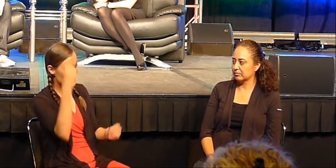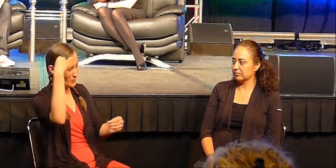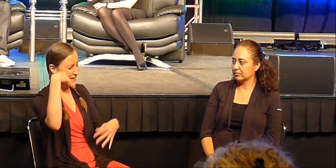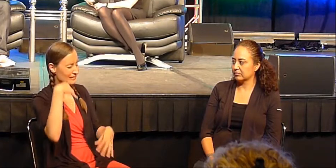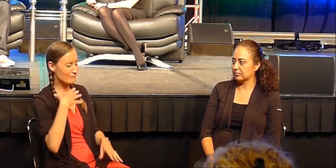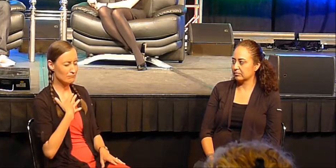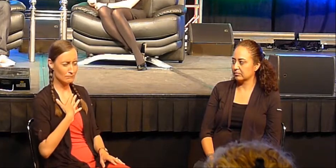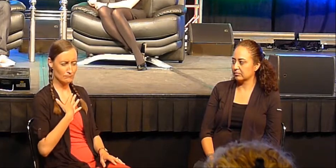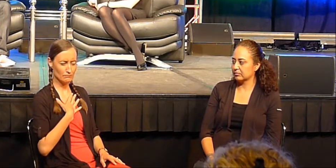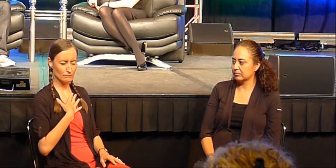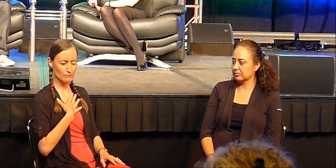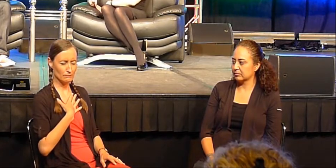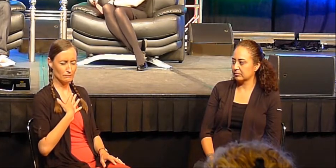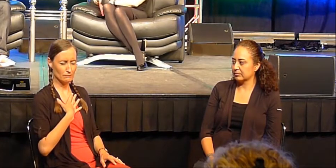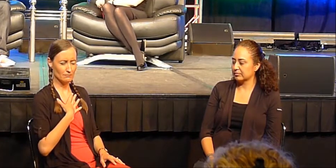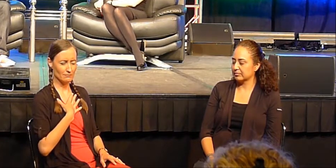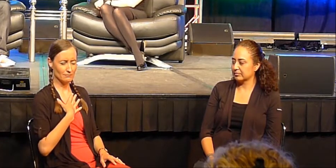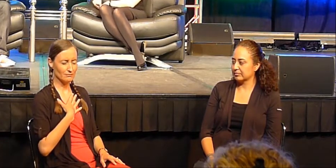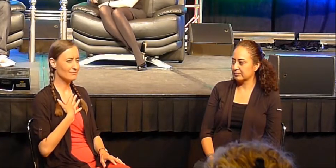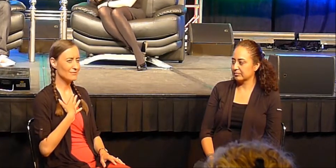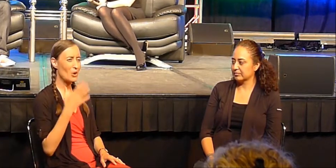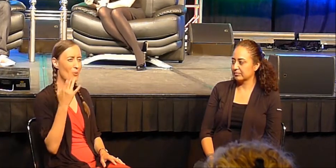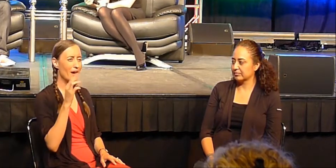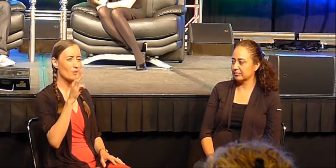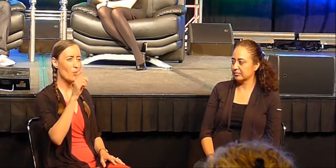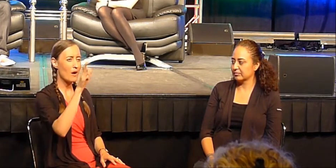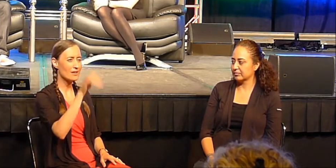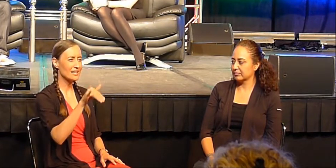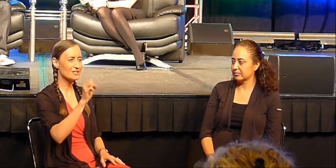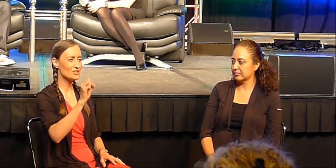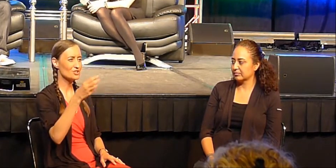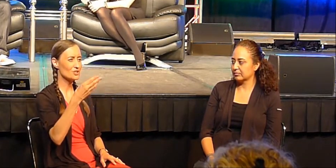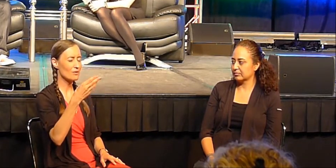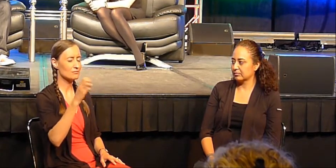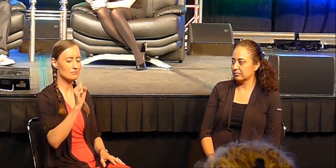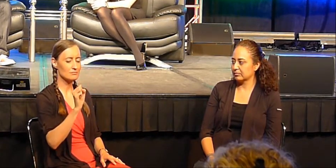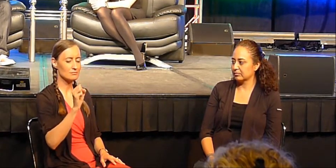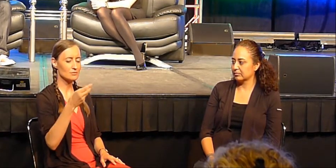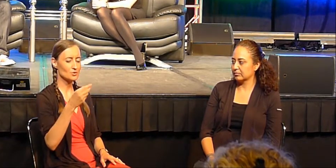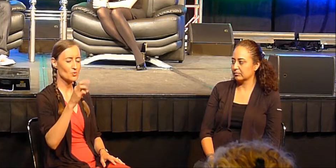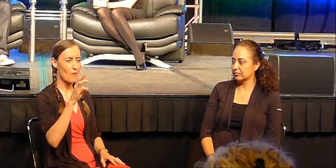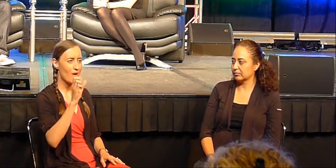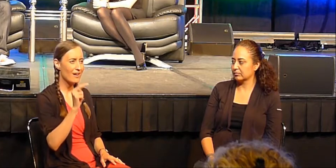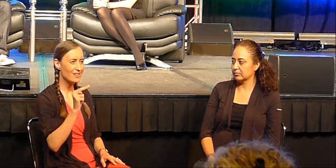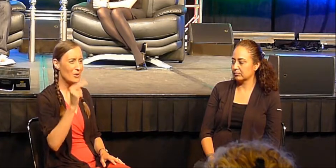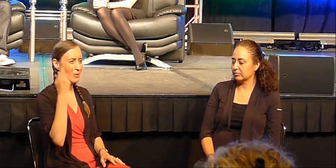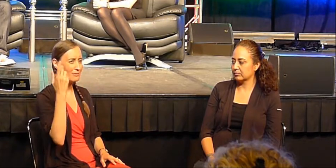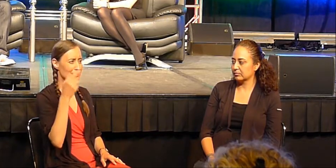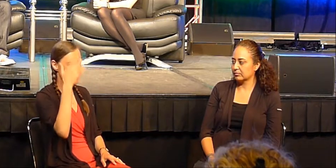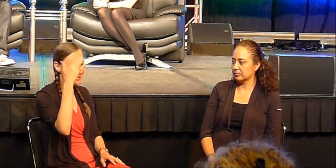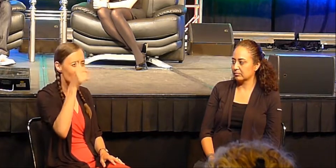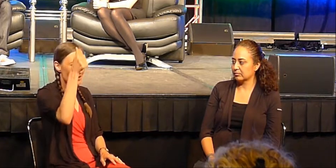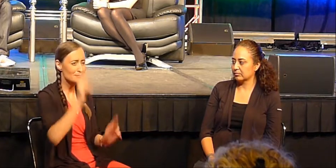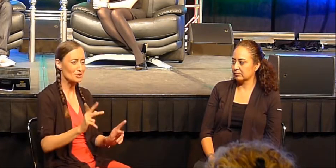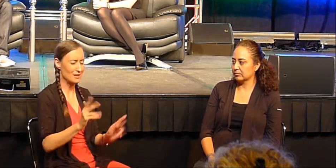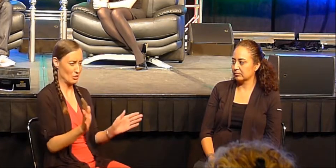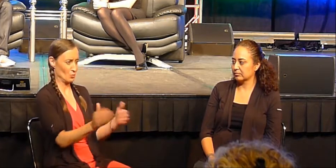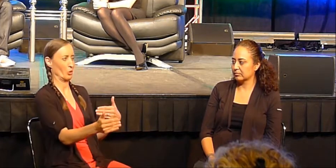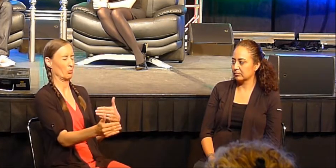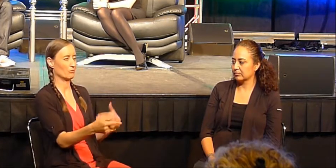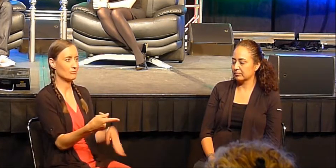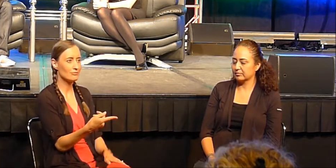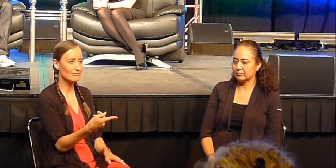thinking, how come Wally Shawn, the smartest guy in the room, is sweating over this little scene? I couldn't understand